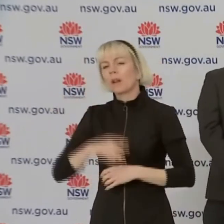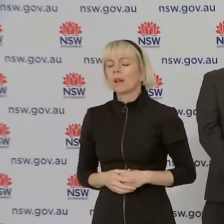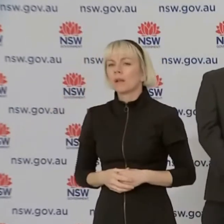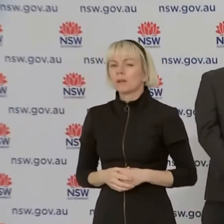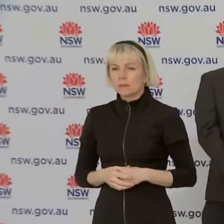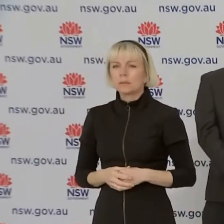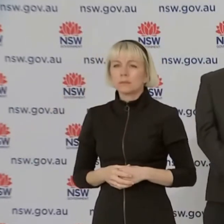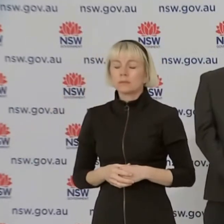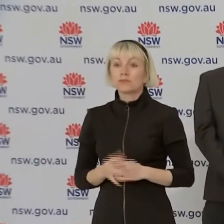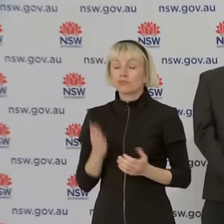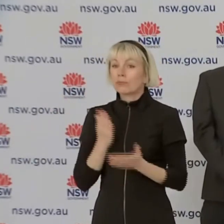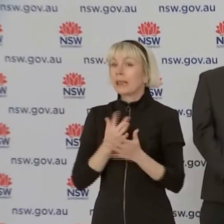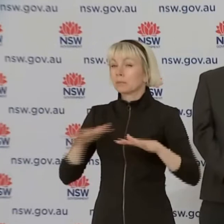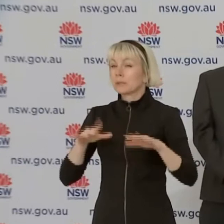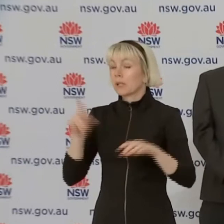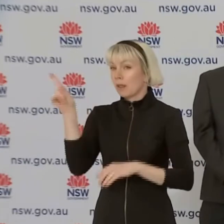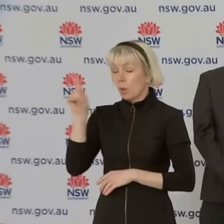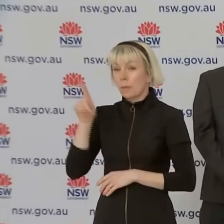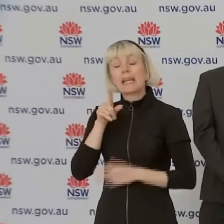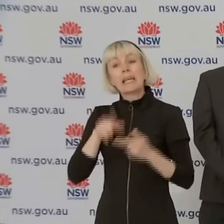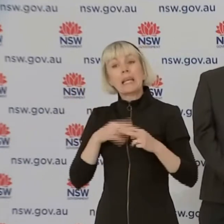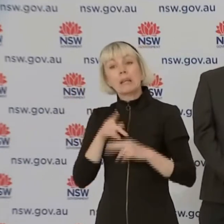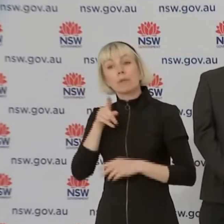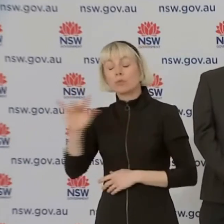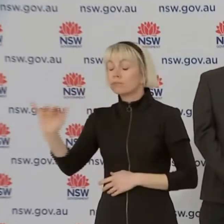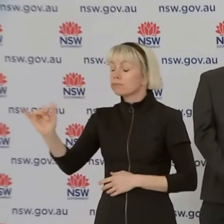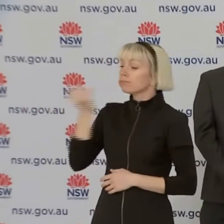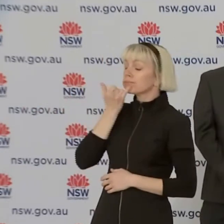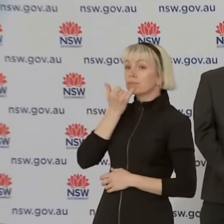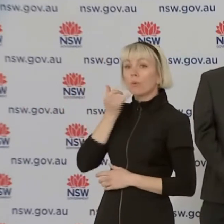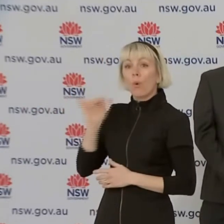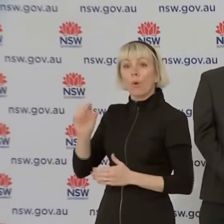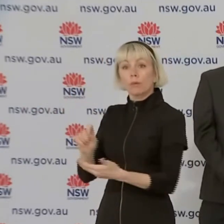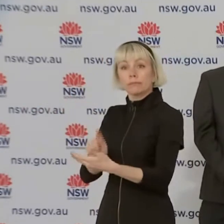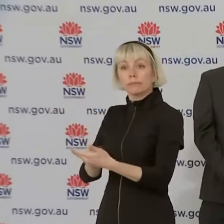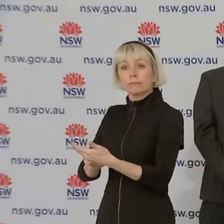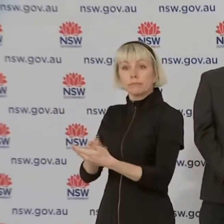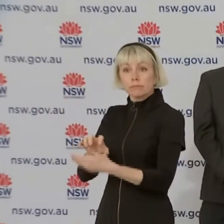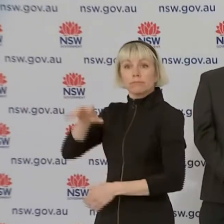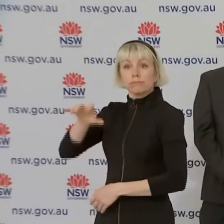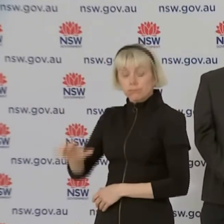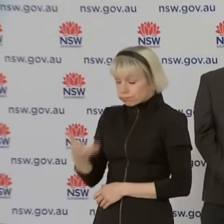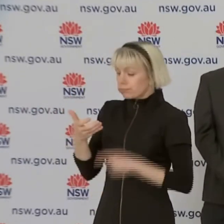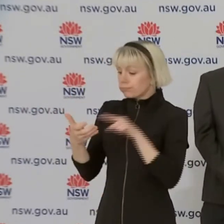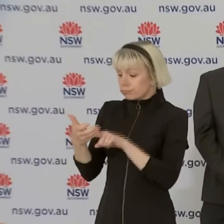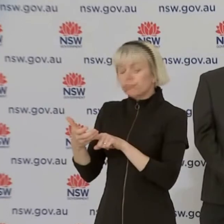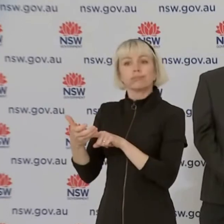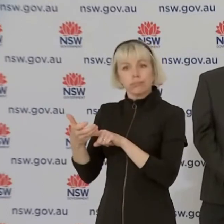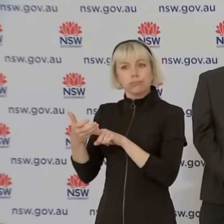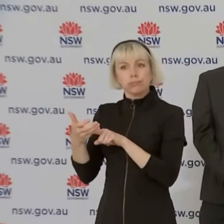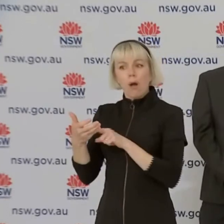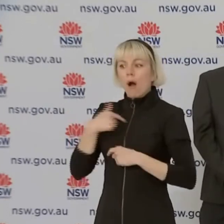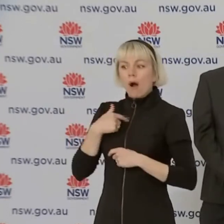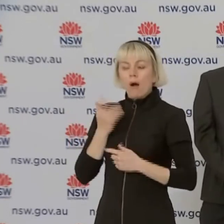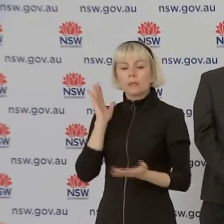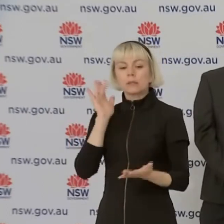it's really important that when you are contacted, not only should you provide every memory that you have of